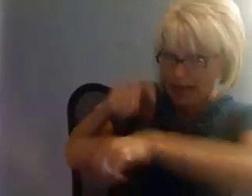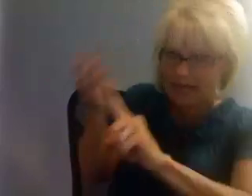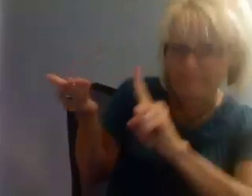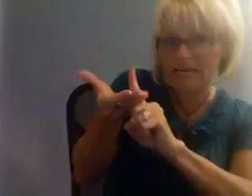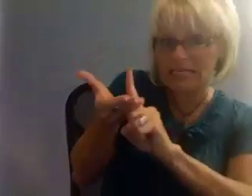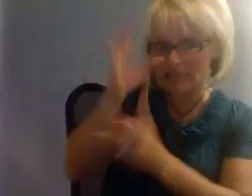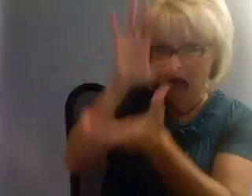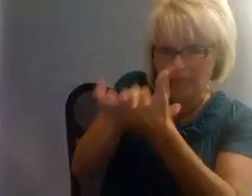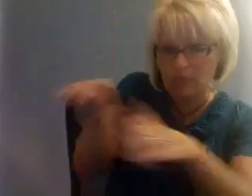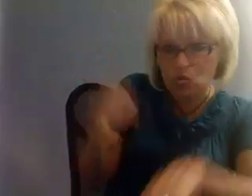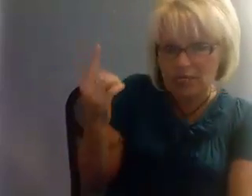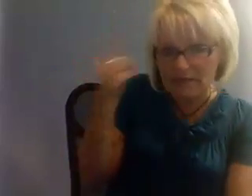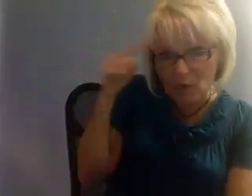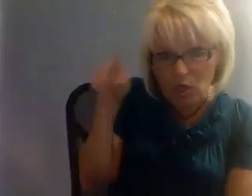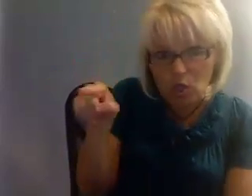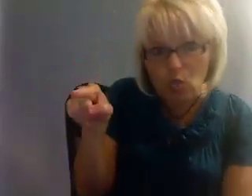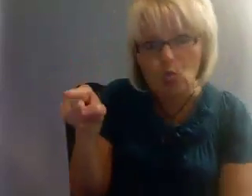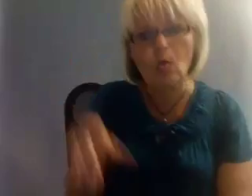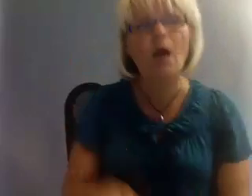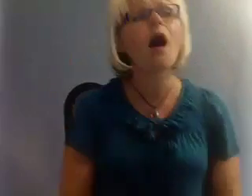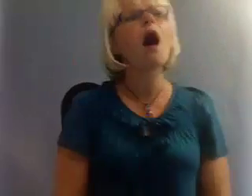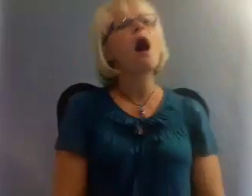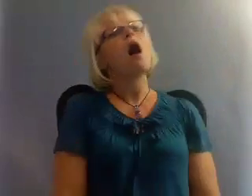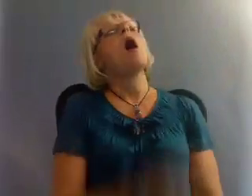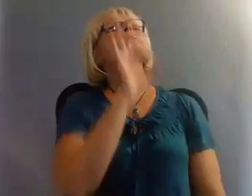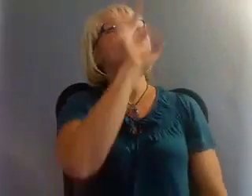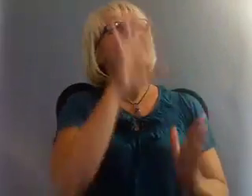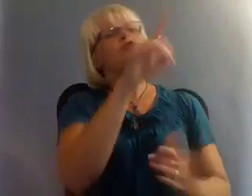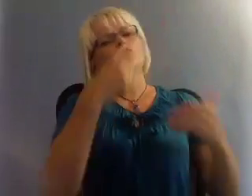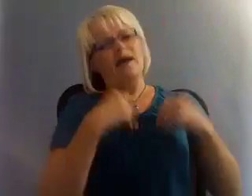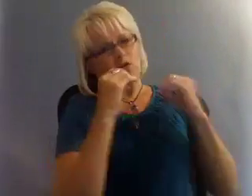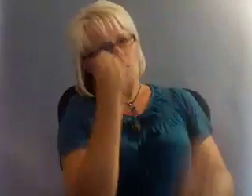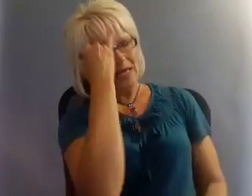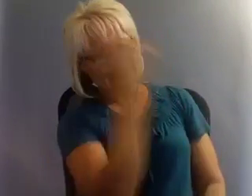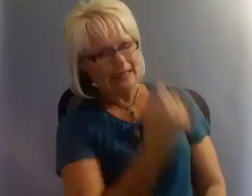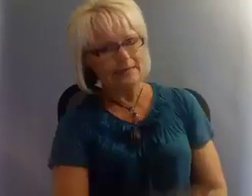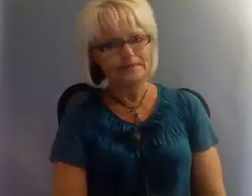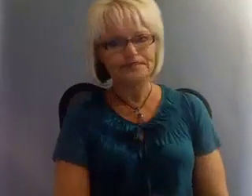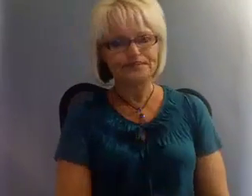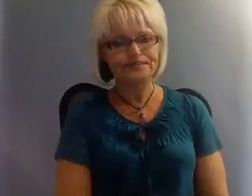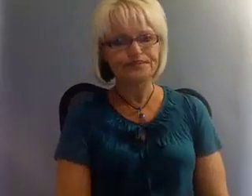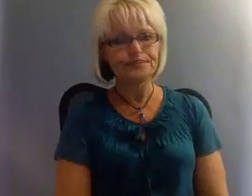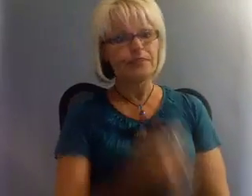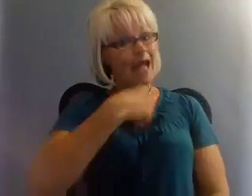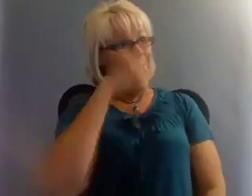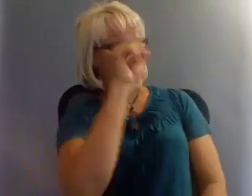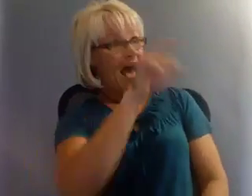you have no idea. She says, I will ask my husband, honey, put away the laundry, and I'll stick it right